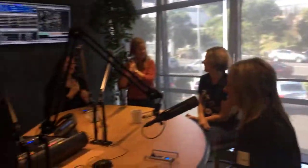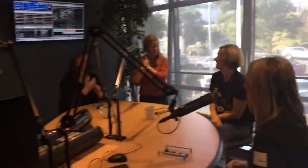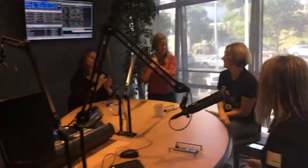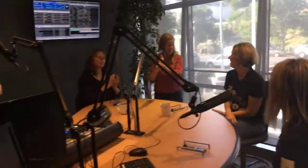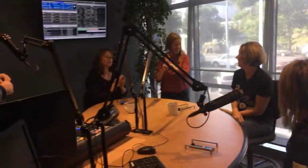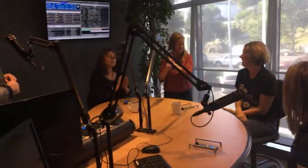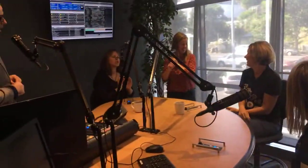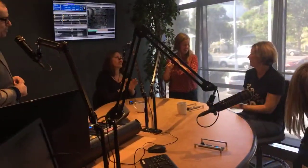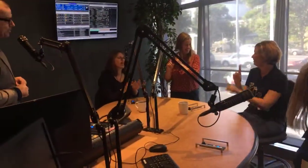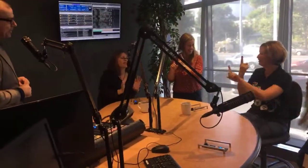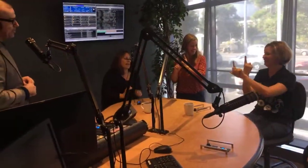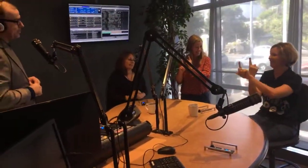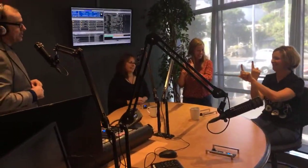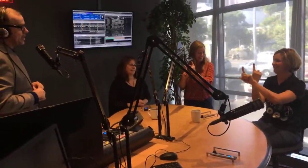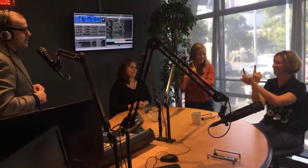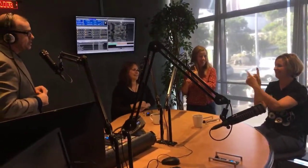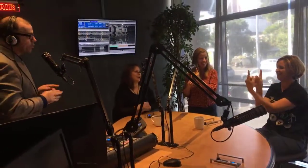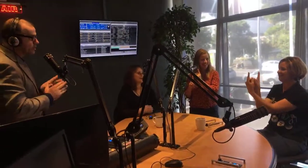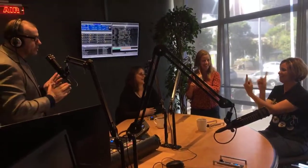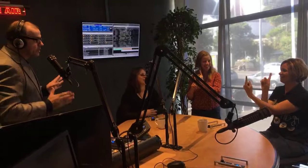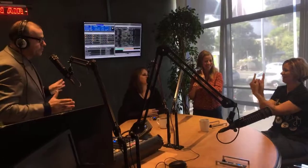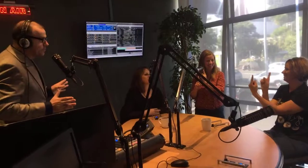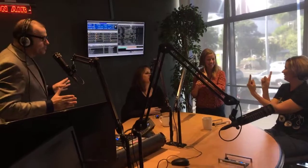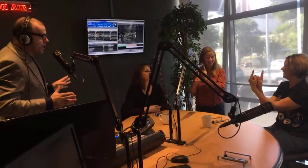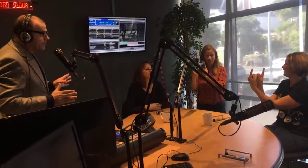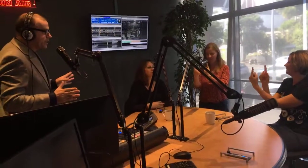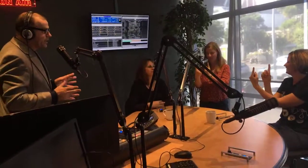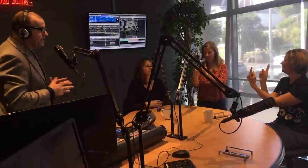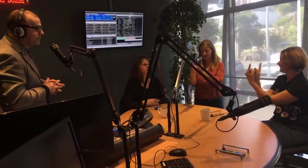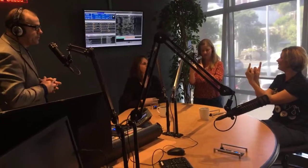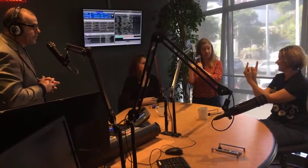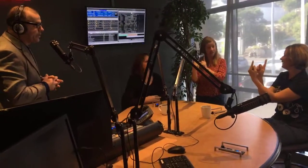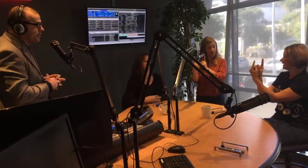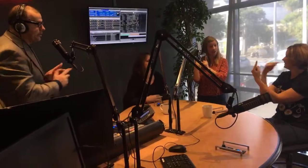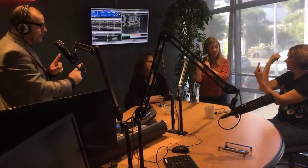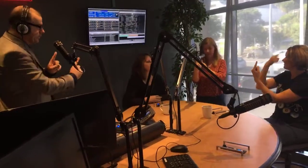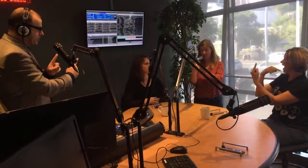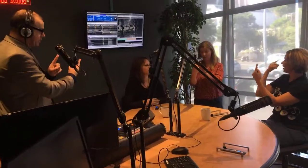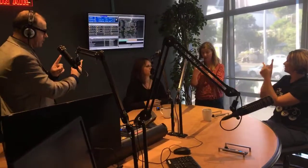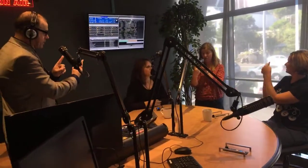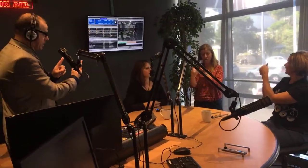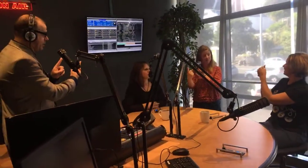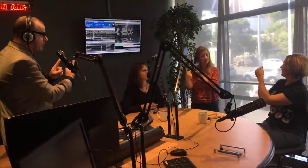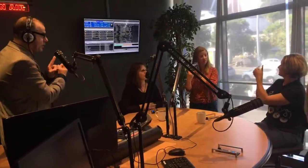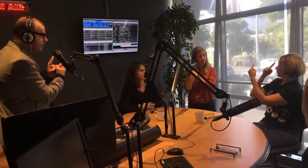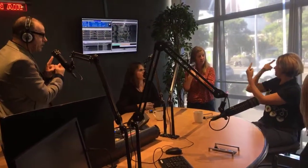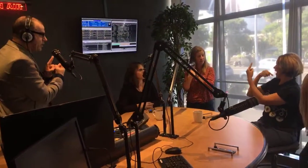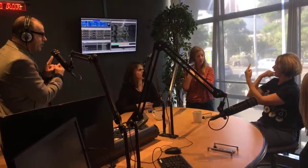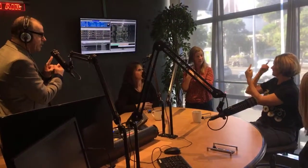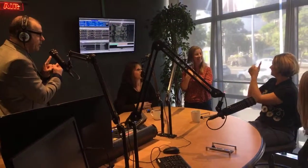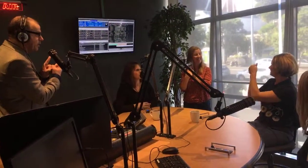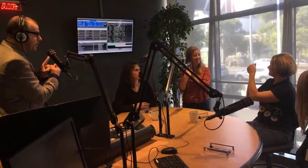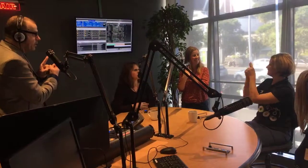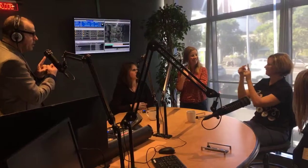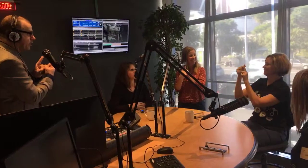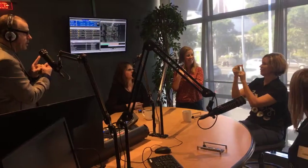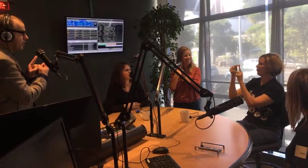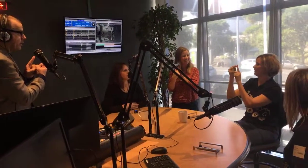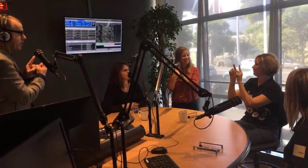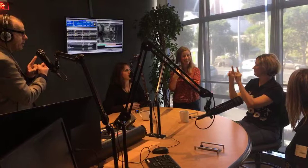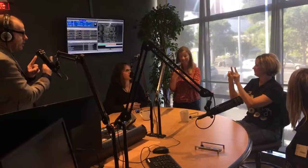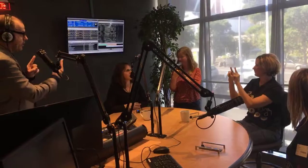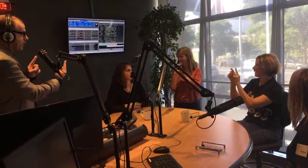not like that. Okay, yeah. So what's the so first make part sure of that again, the Victoria? point each other. Okay, sure. So just